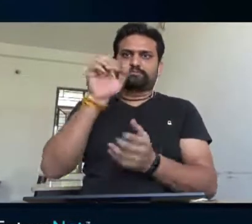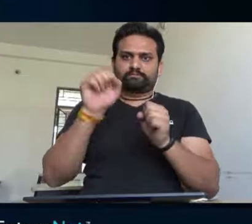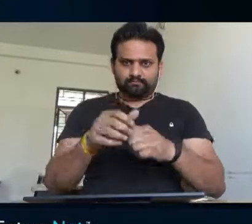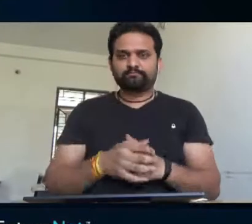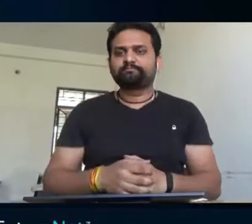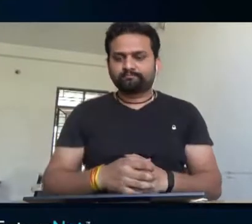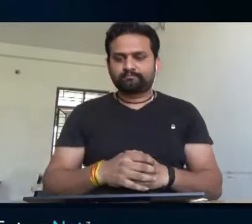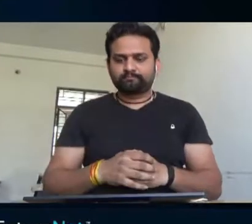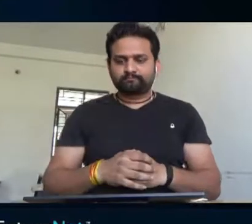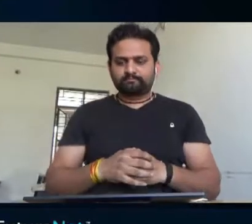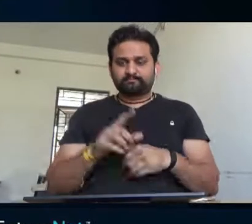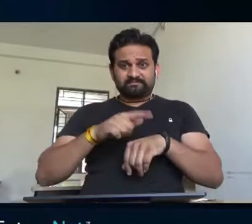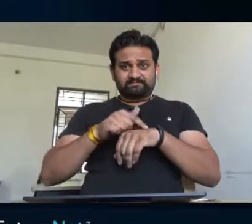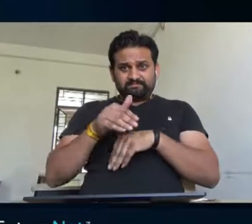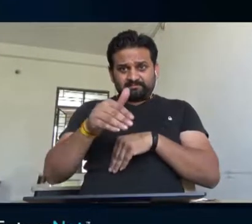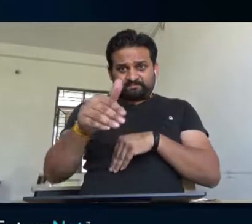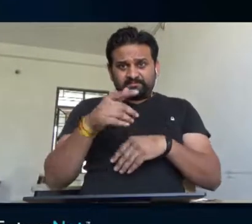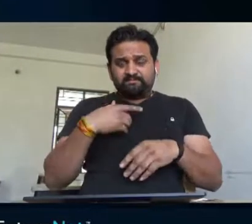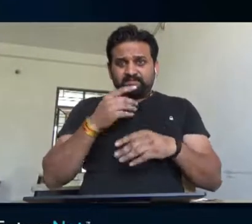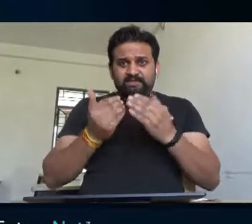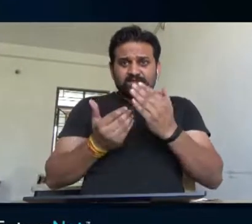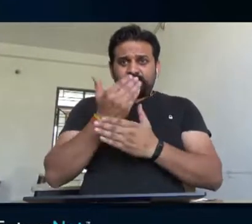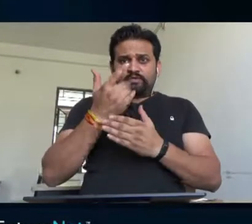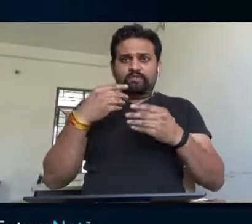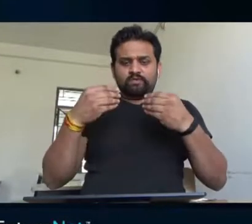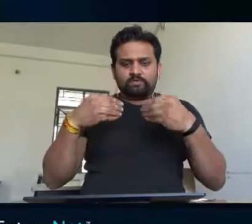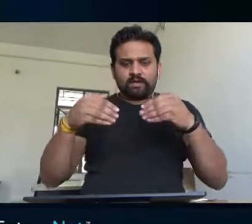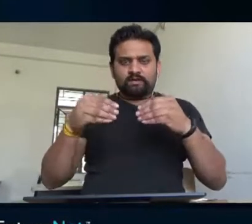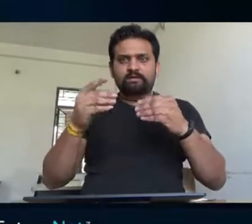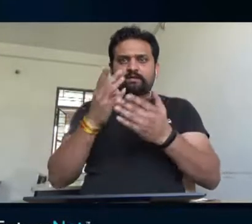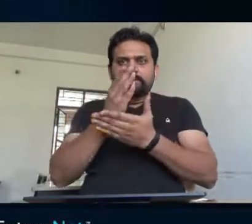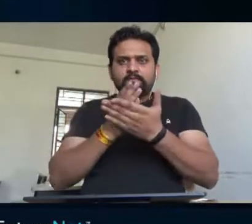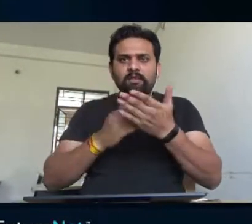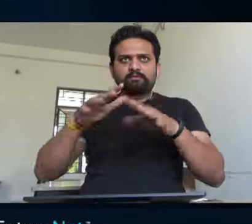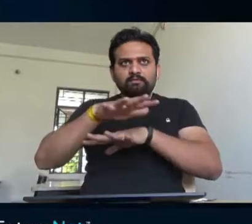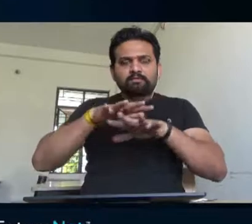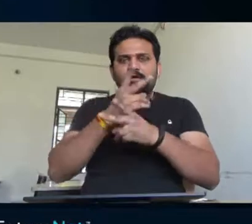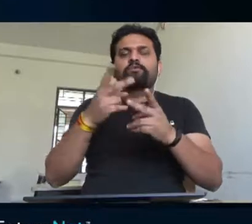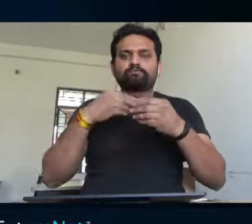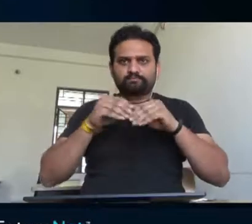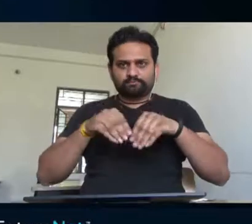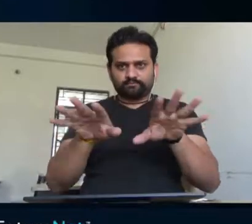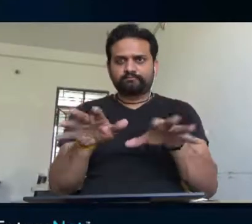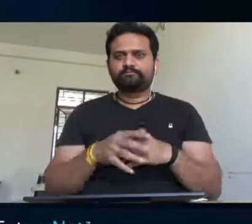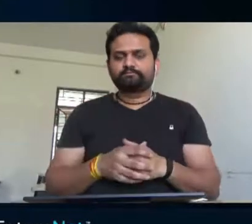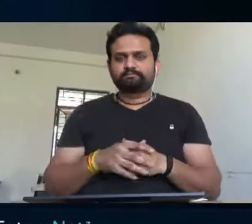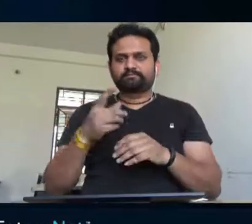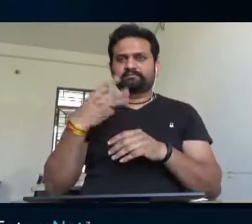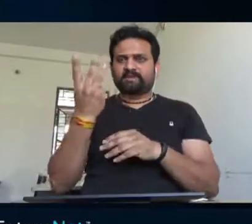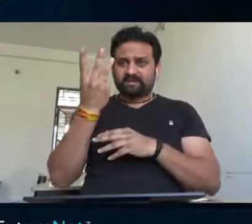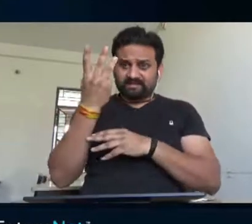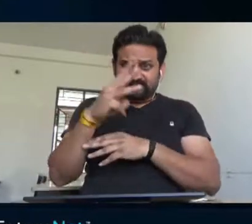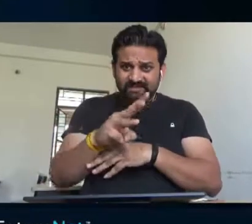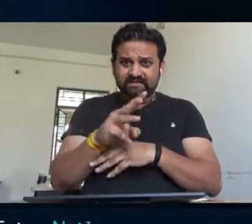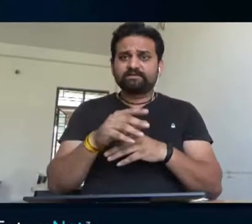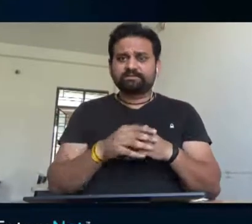you. Soon as possible we will launch this new marketing plan. Next point, since 3 days you can